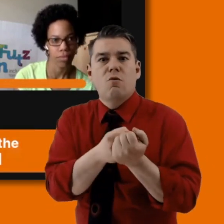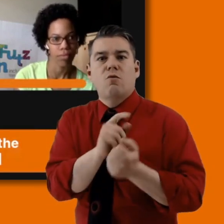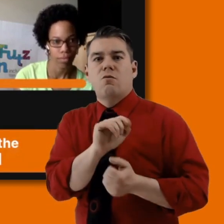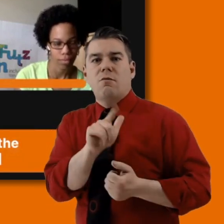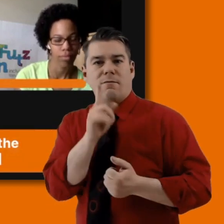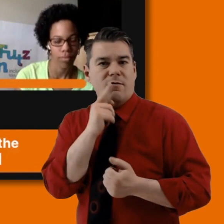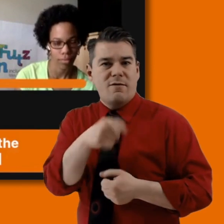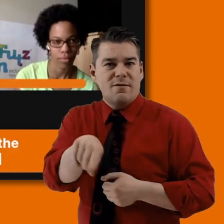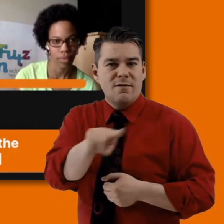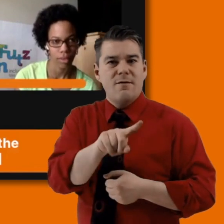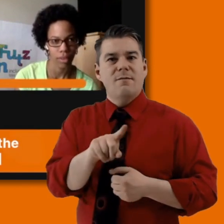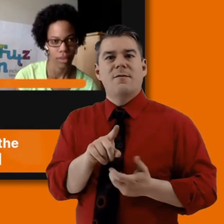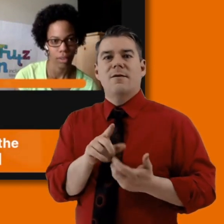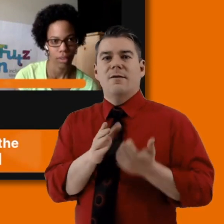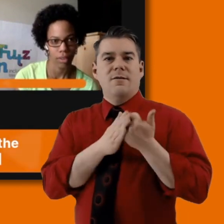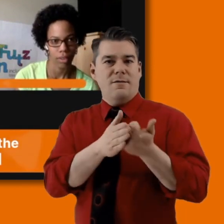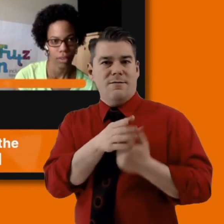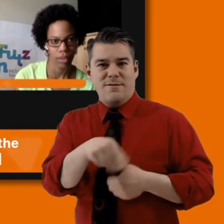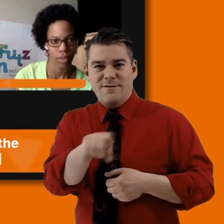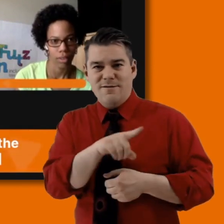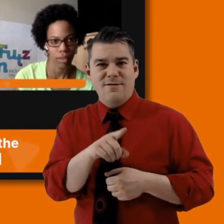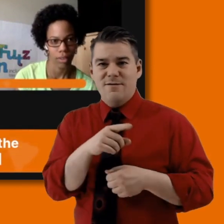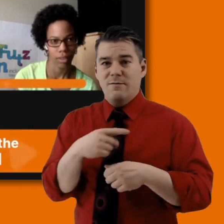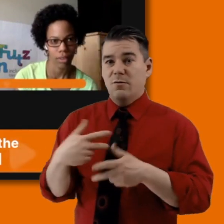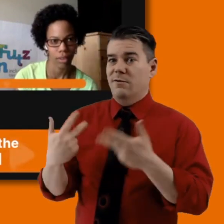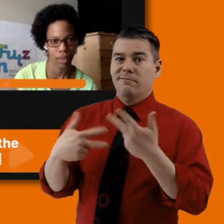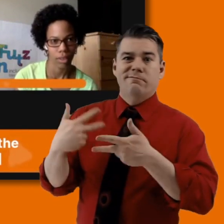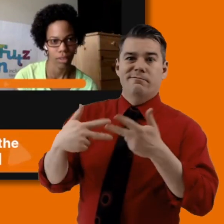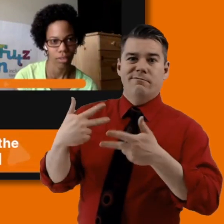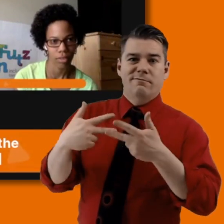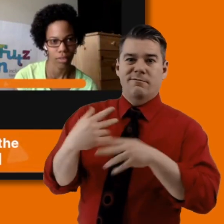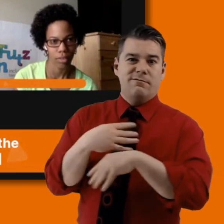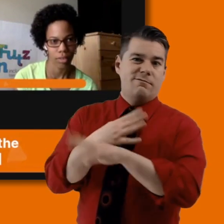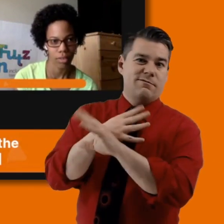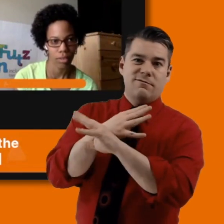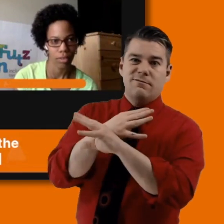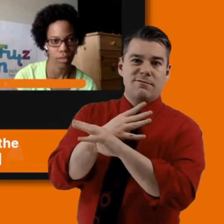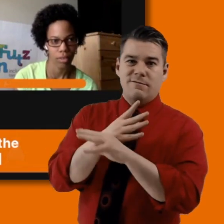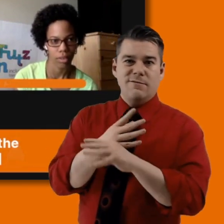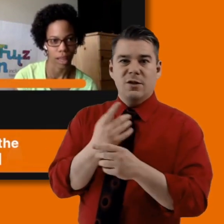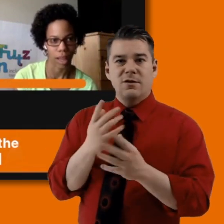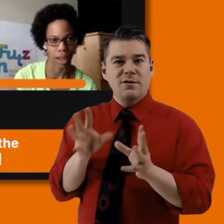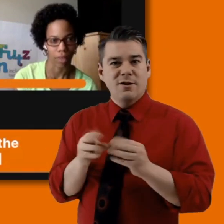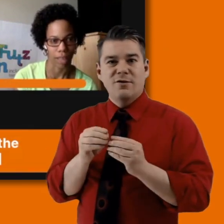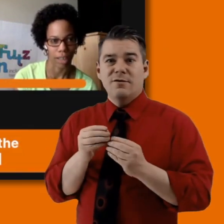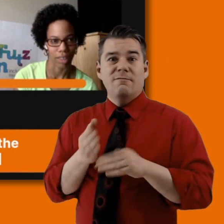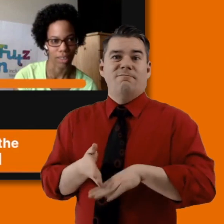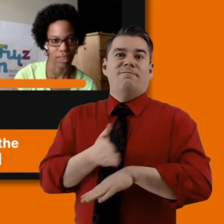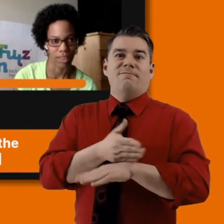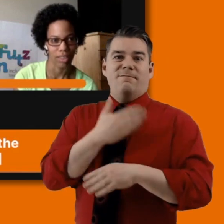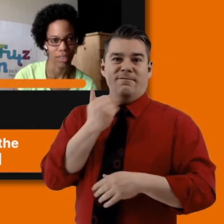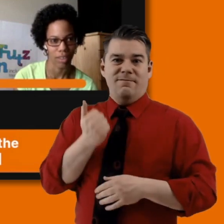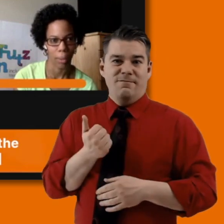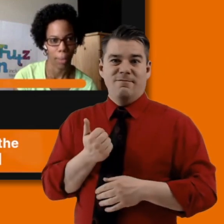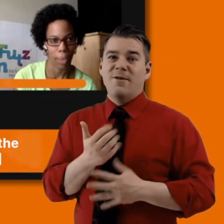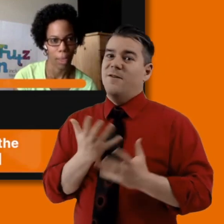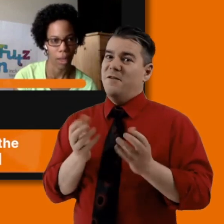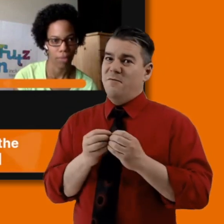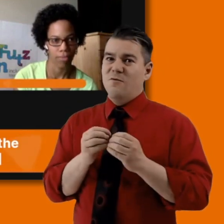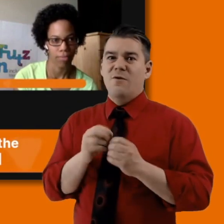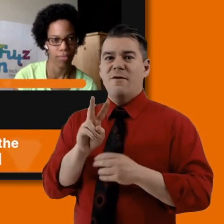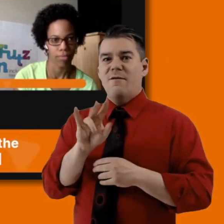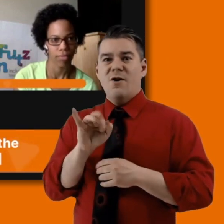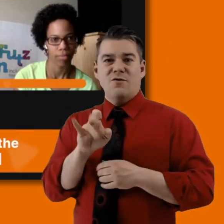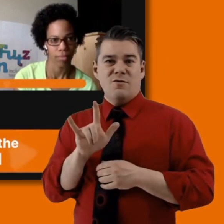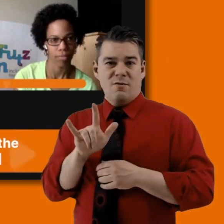tools to help, make these teletherapy sessions go even better. So we're definitely doing more virtual